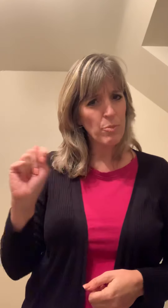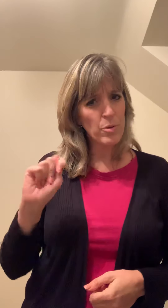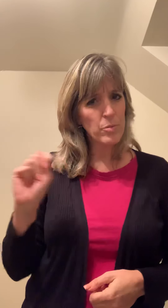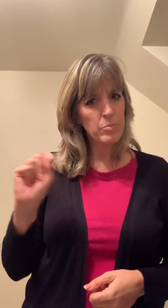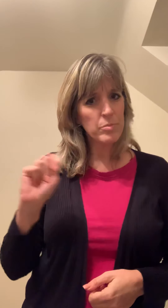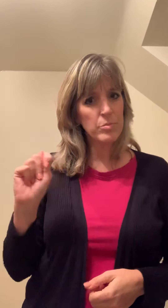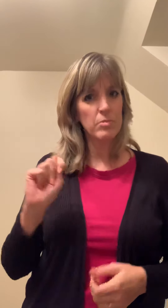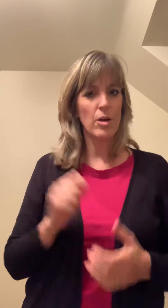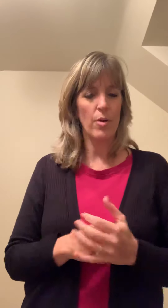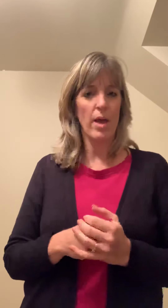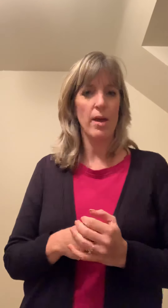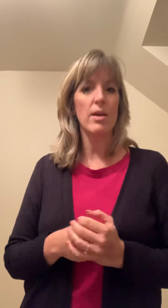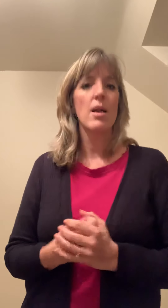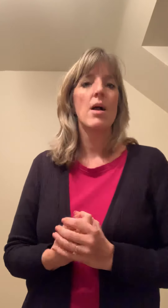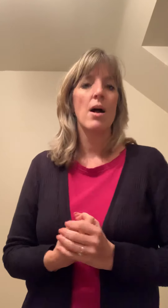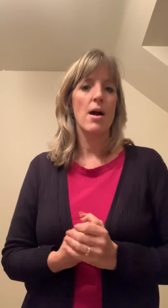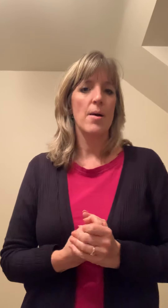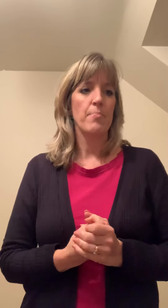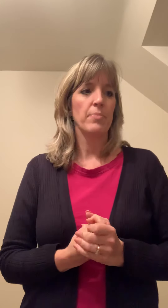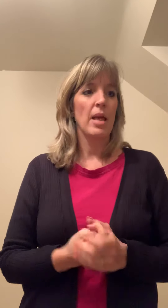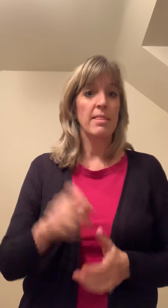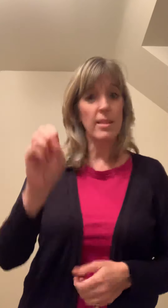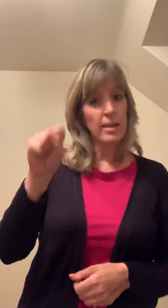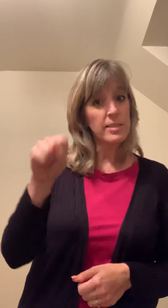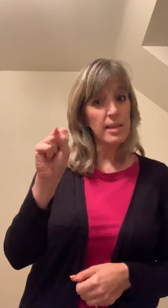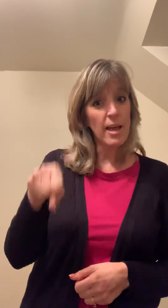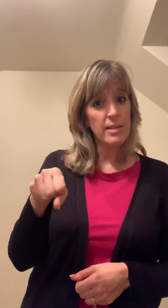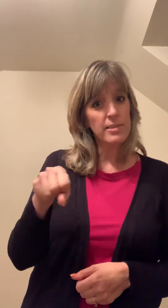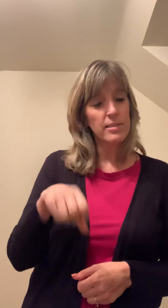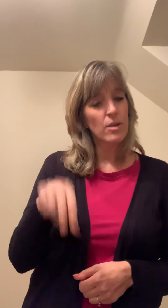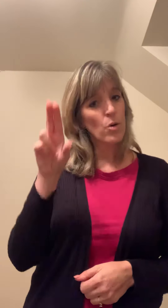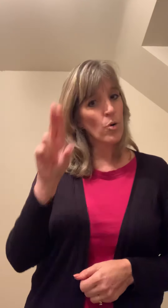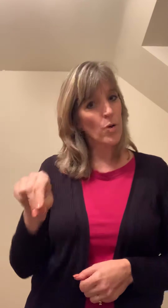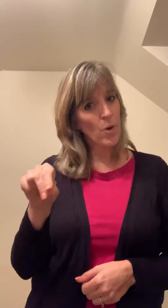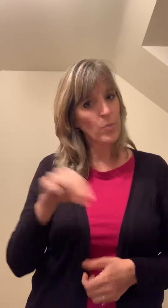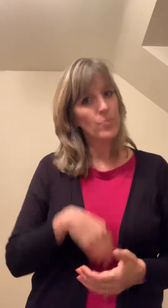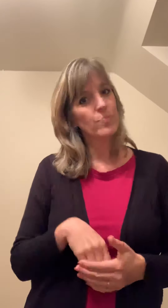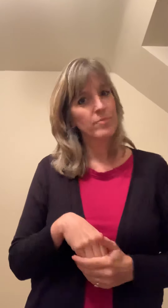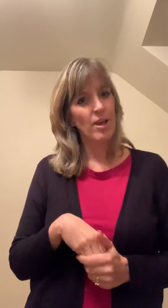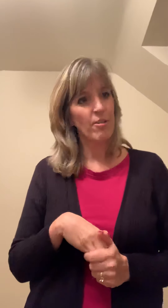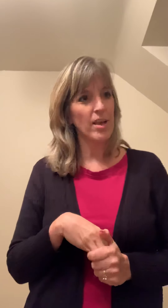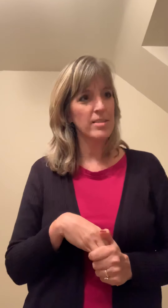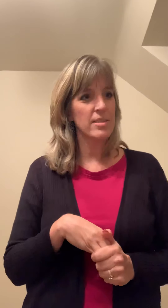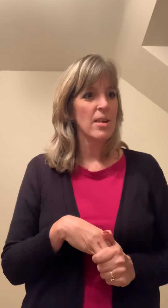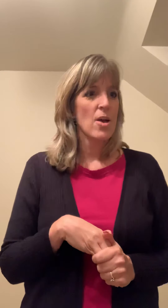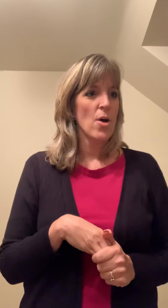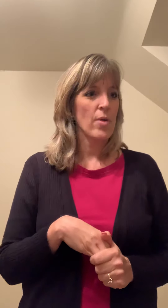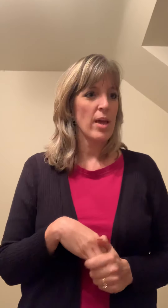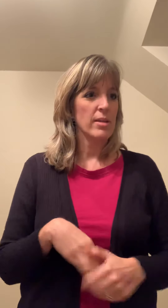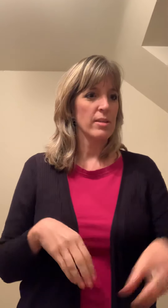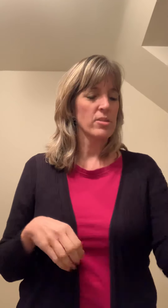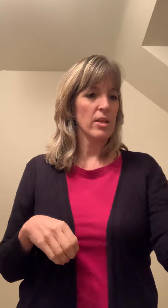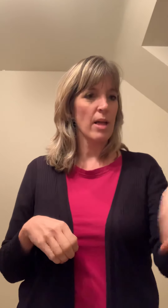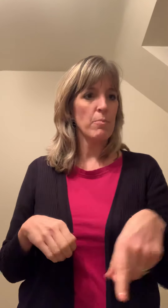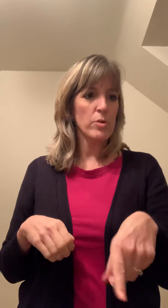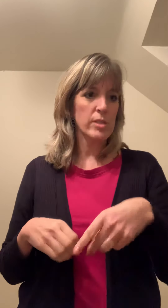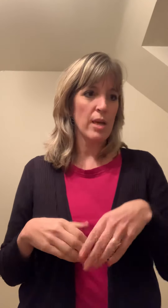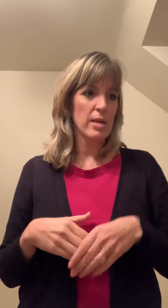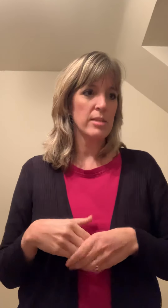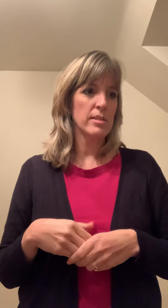bathroom? Okay. And then they could say yes or no. All right. Okay, there's a lot more signs that